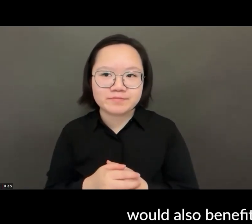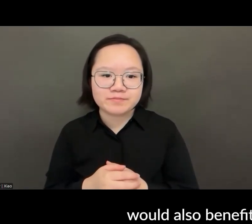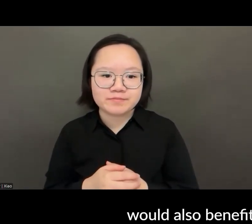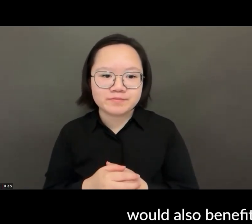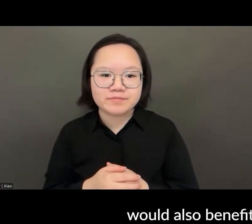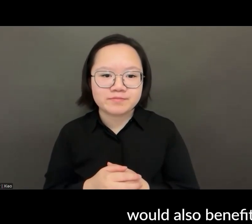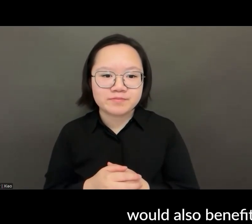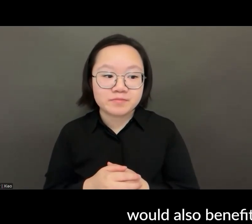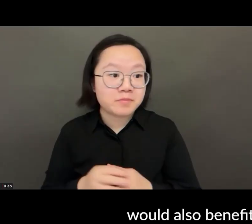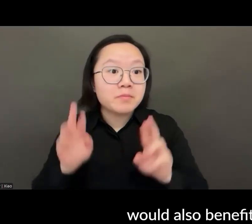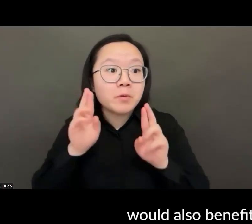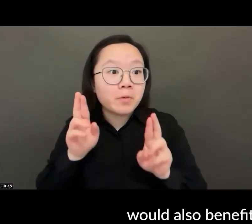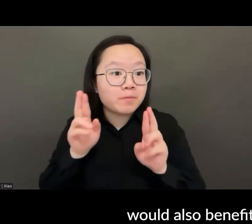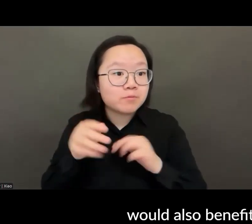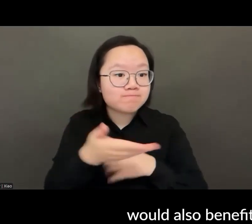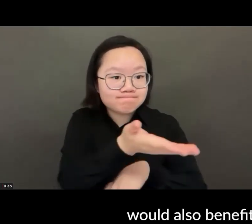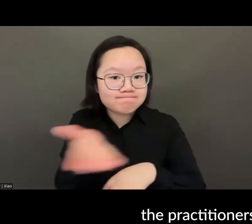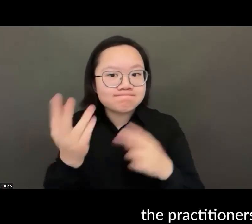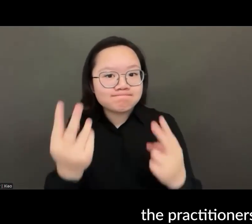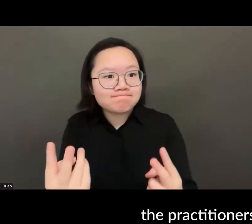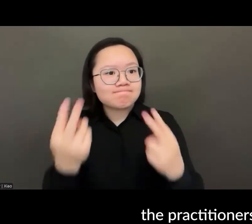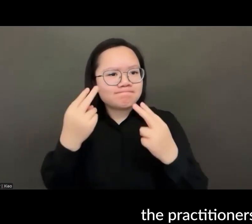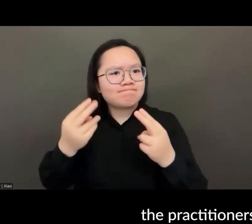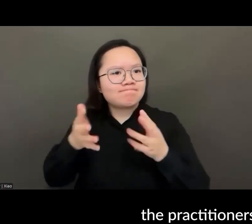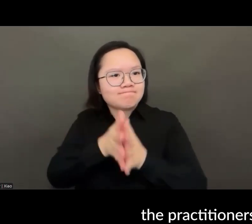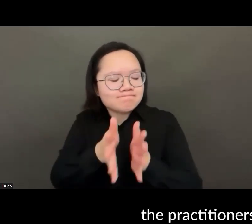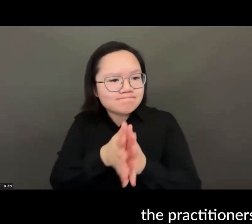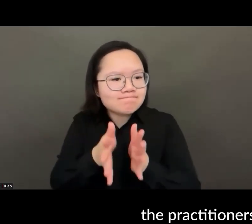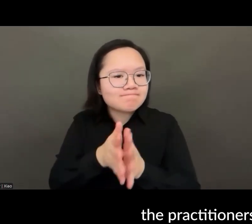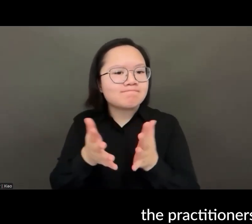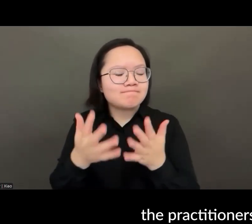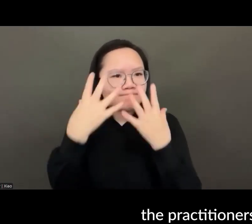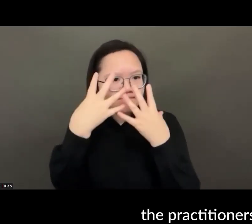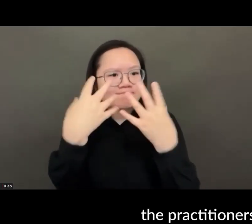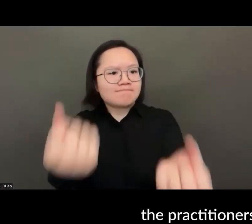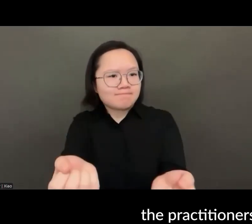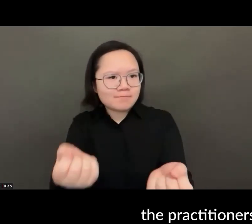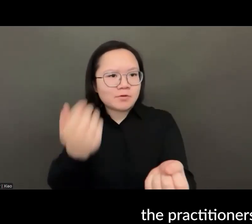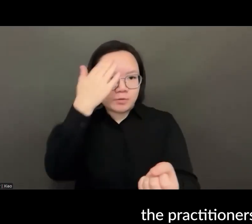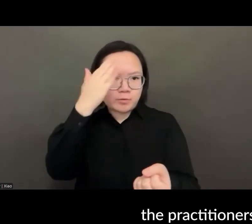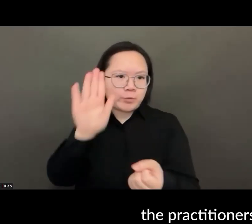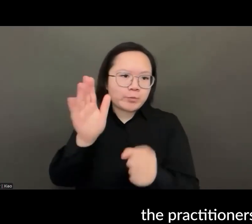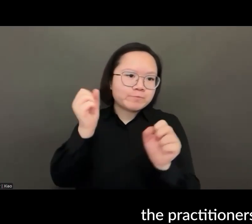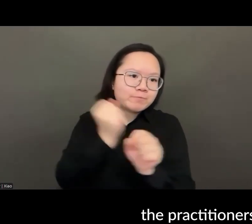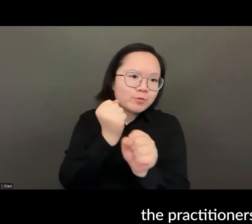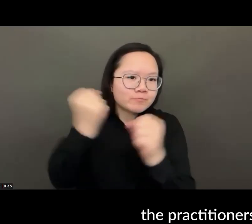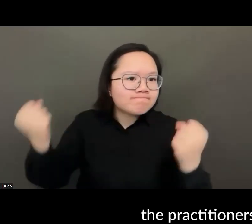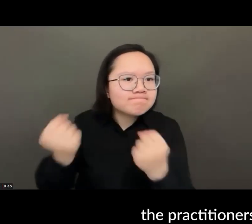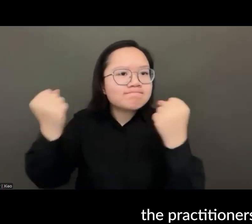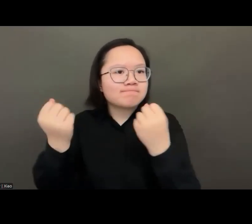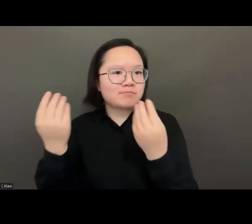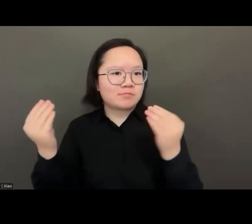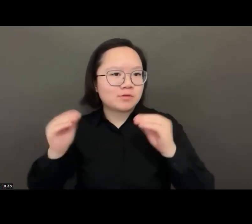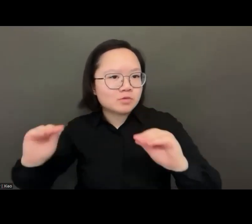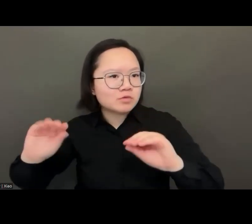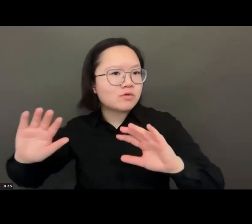benefit other people, is how do we also include, the practitioners within the education sector. And in this case,